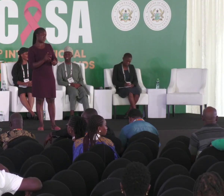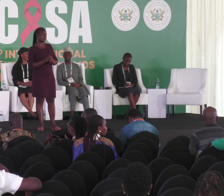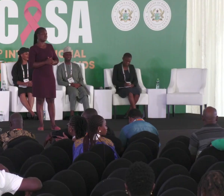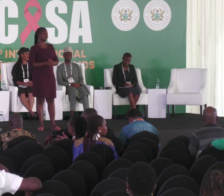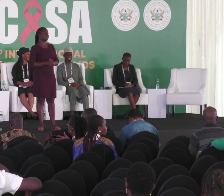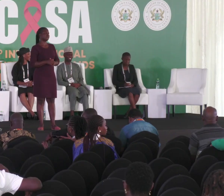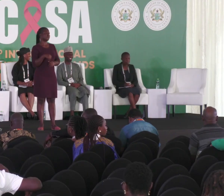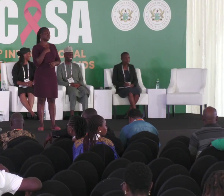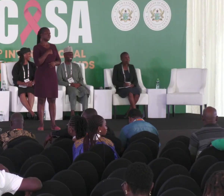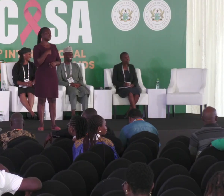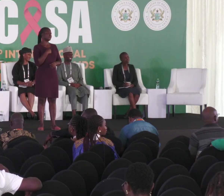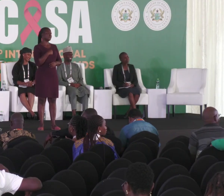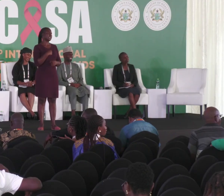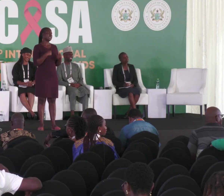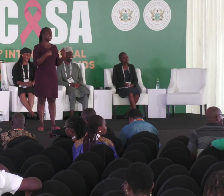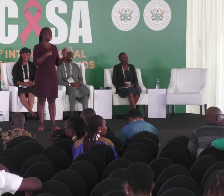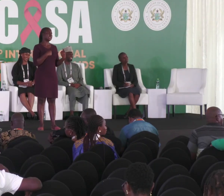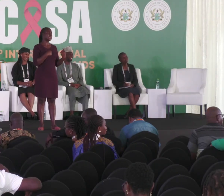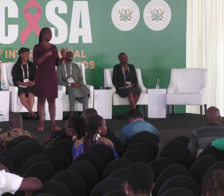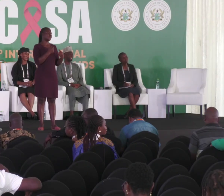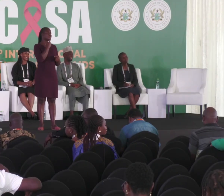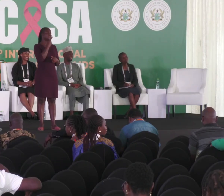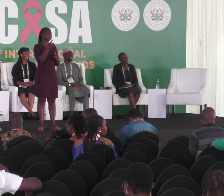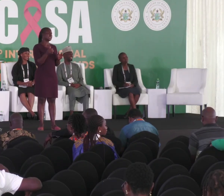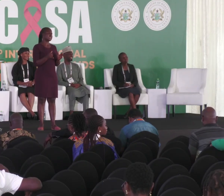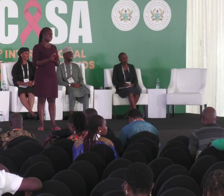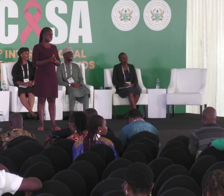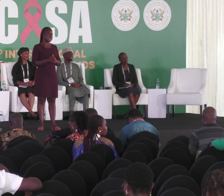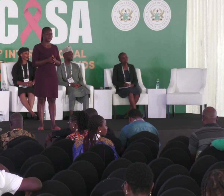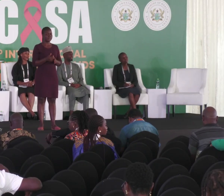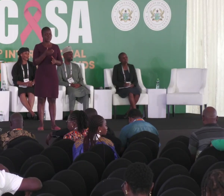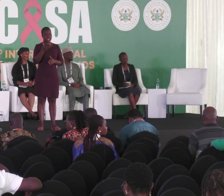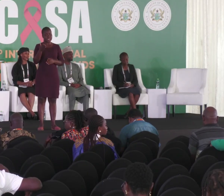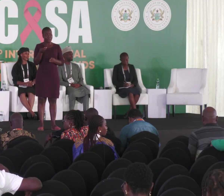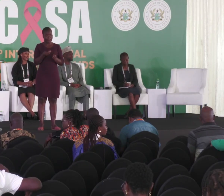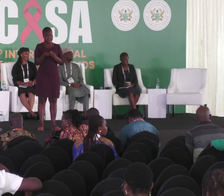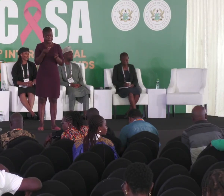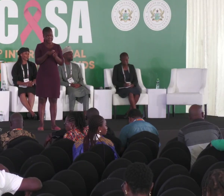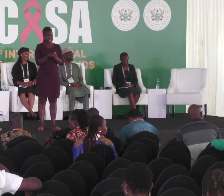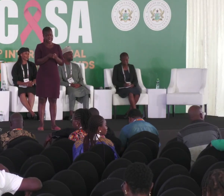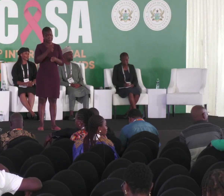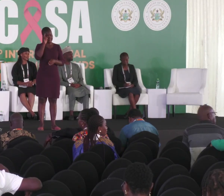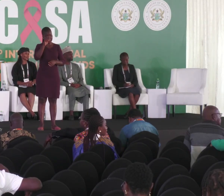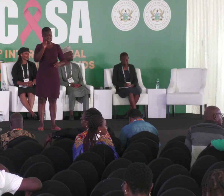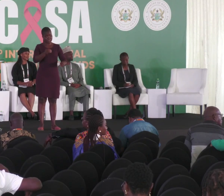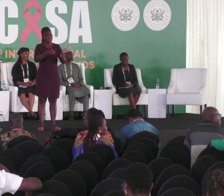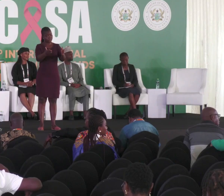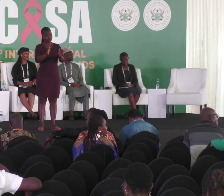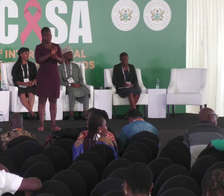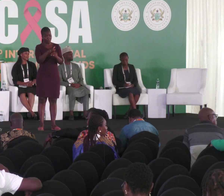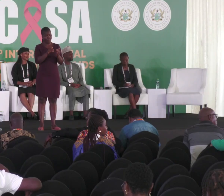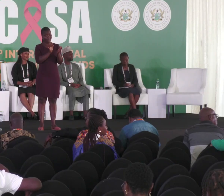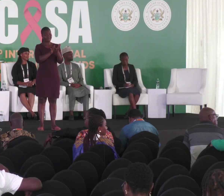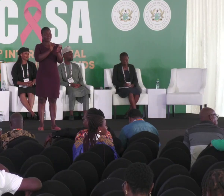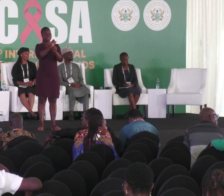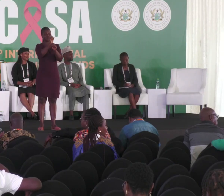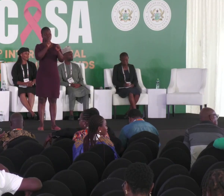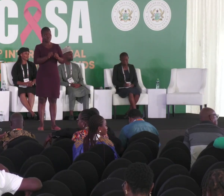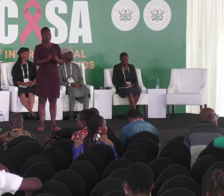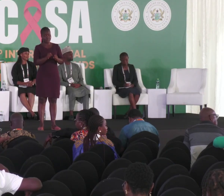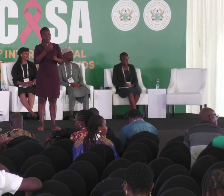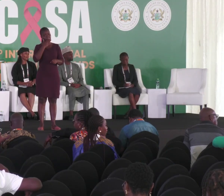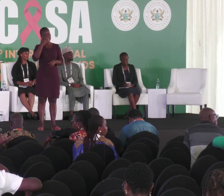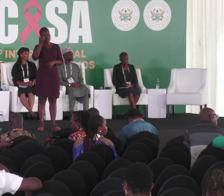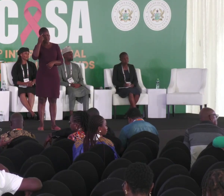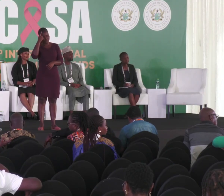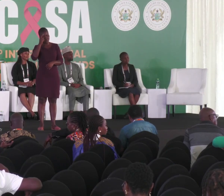Sorry if I caught you well. You said that there were incentives to these pharmacists based on the people they